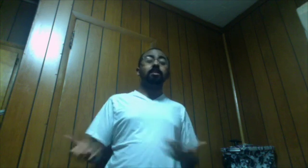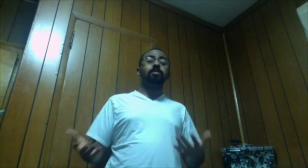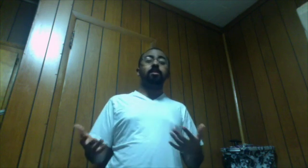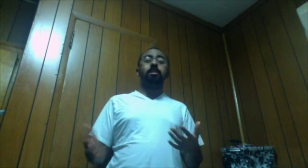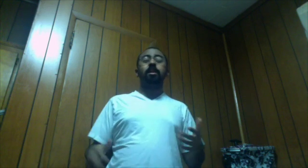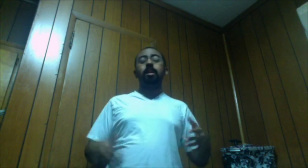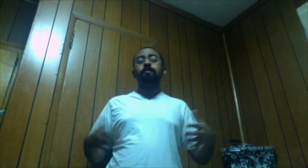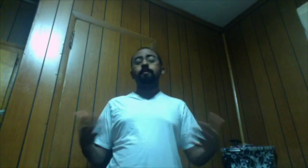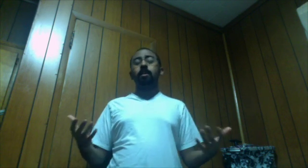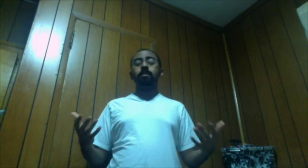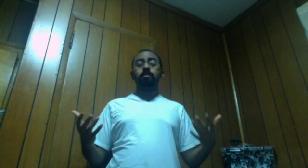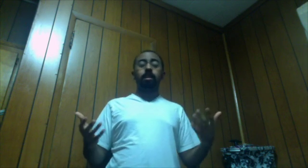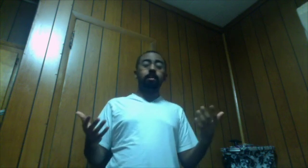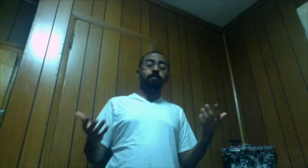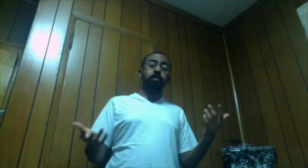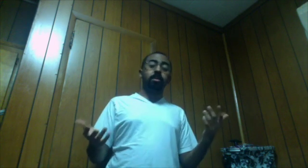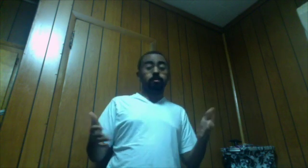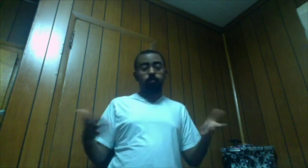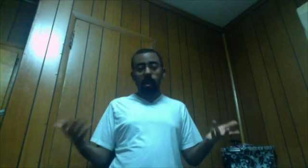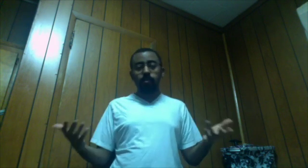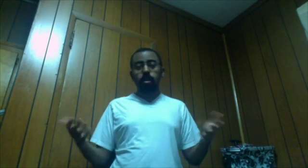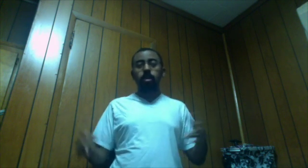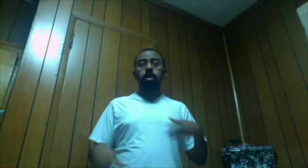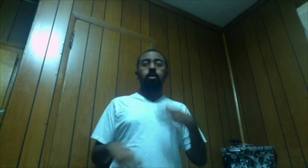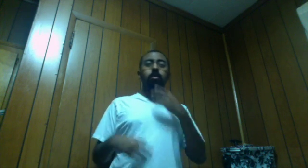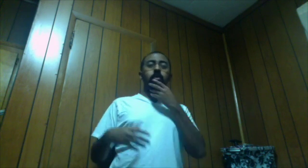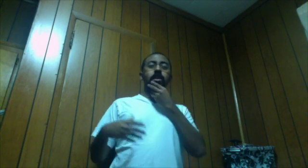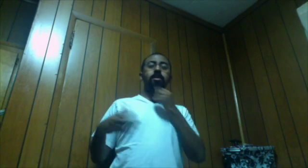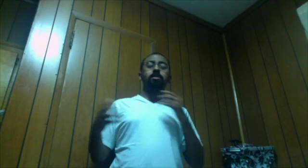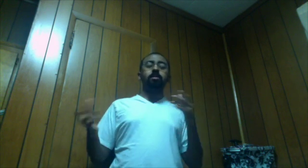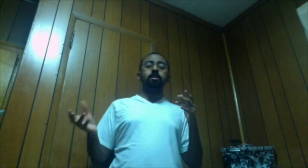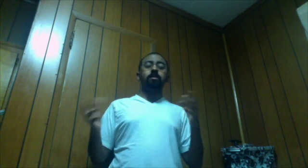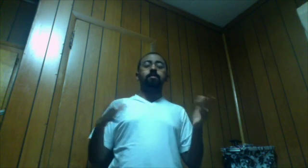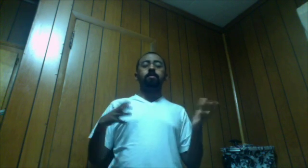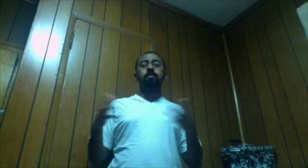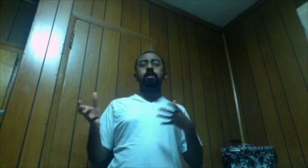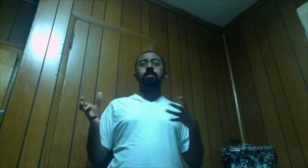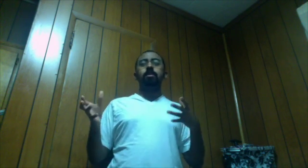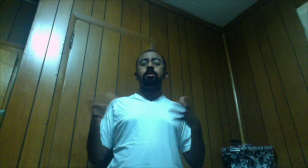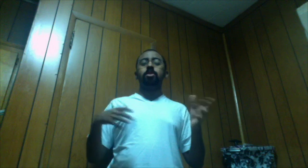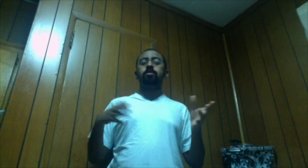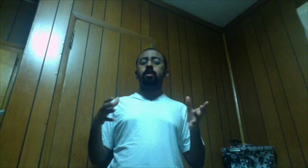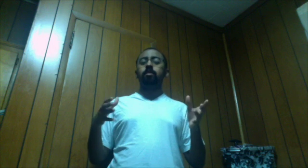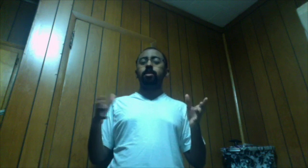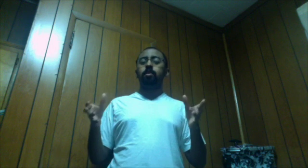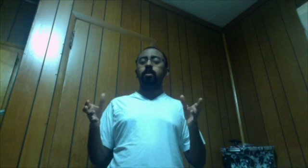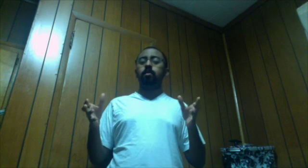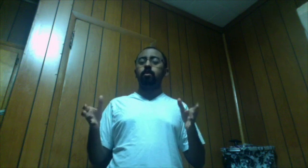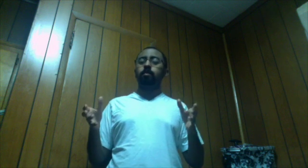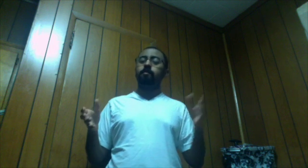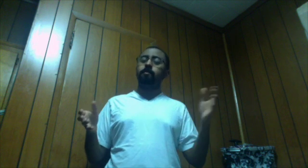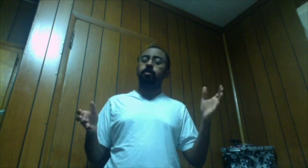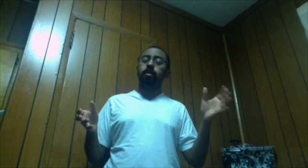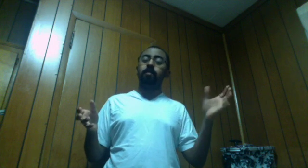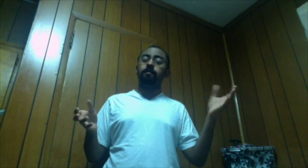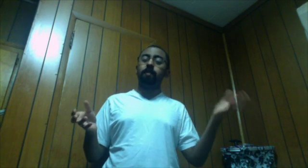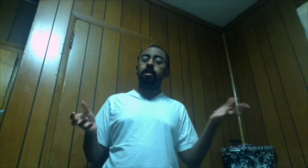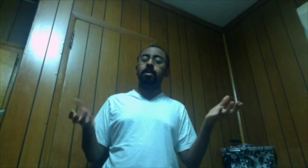interesting. It revolves around a witch, Maria, who is in the struggle between the war between